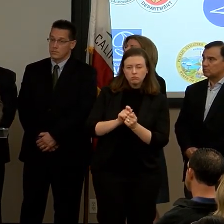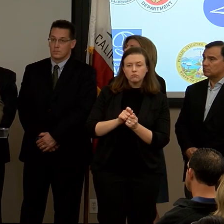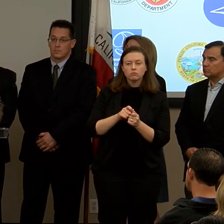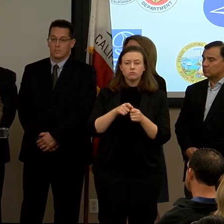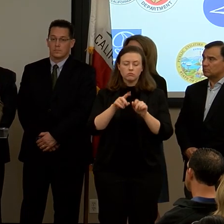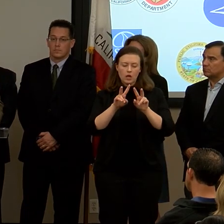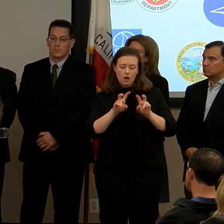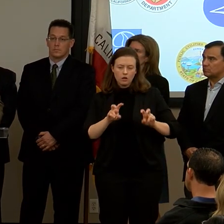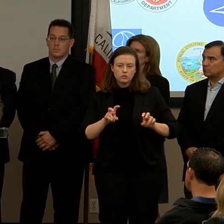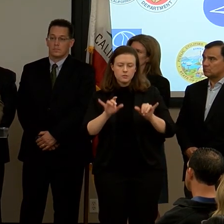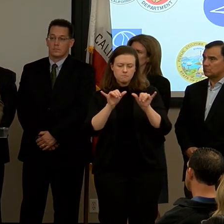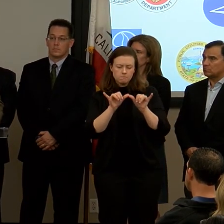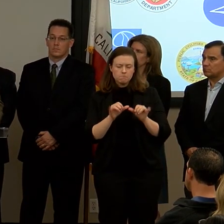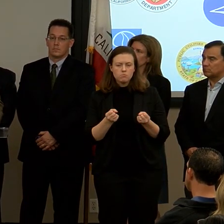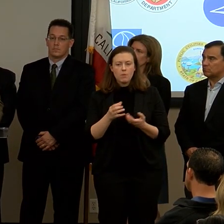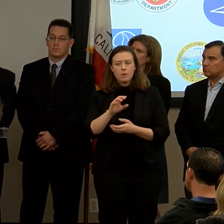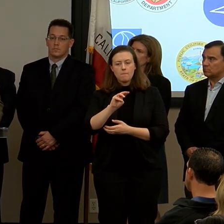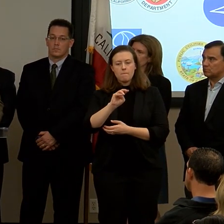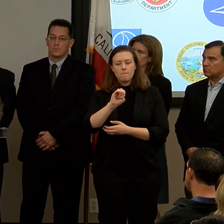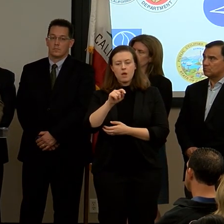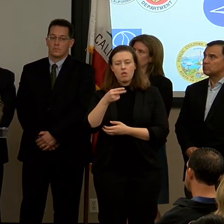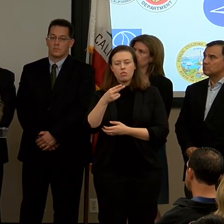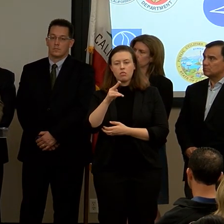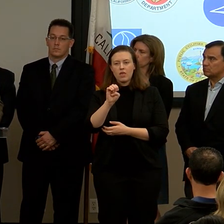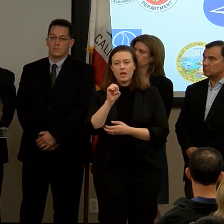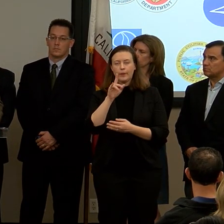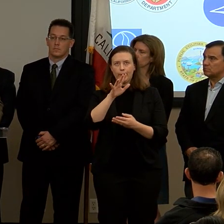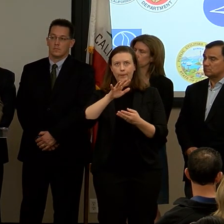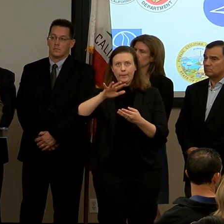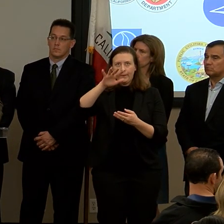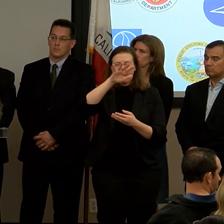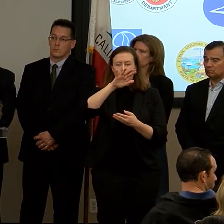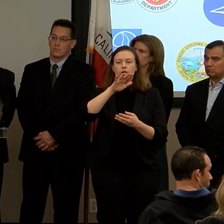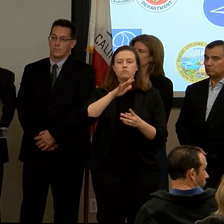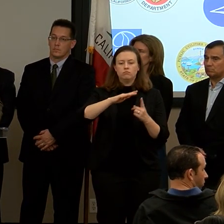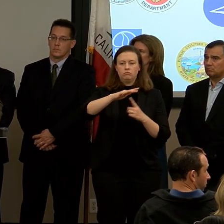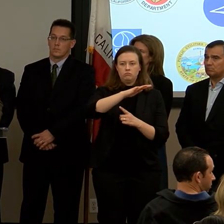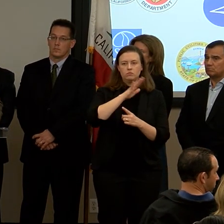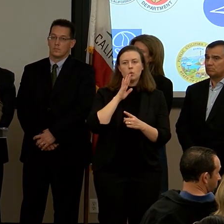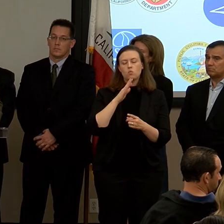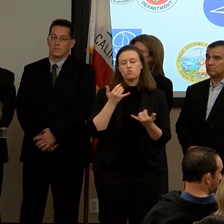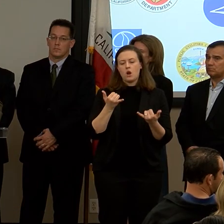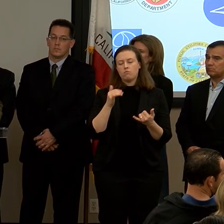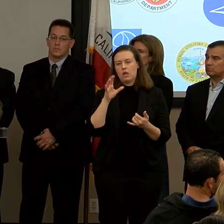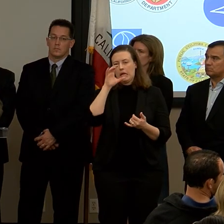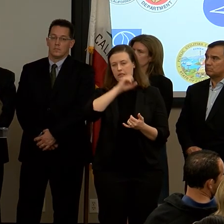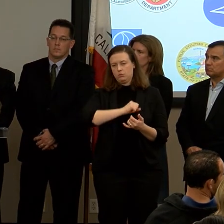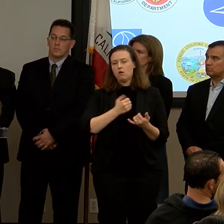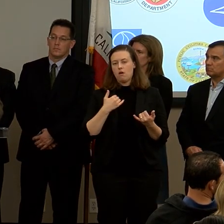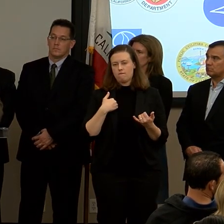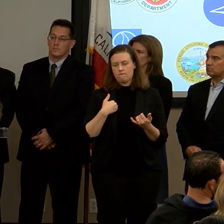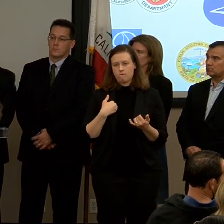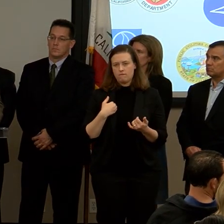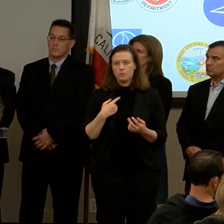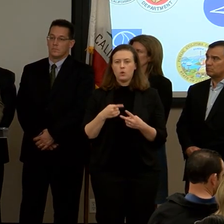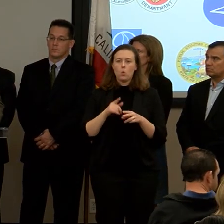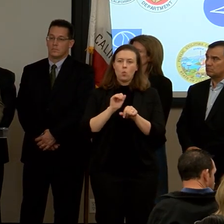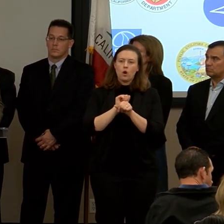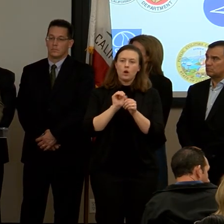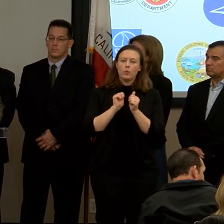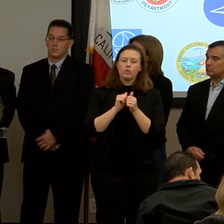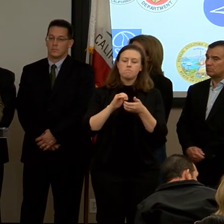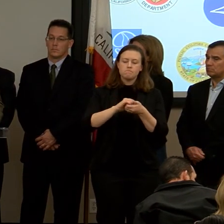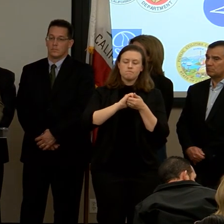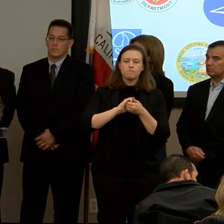much methane escaped into the atmosphere. So we have a preliminary estimate. But we're working with our partners at the